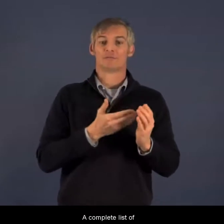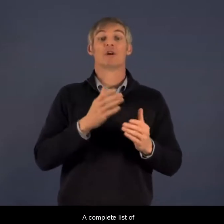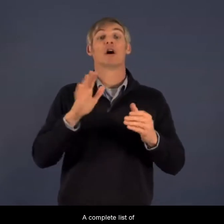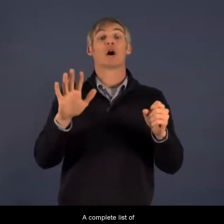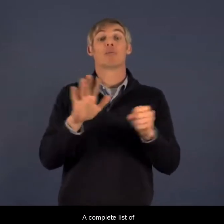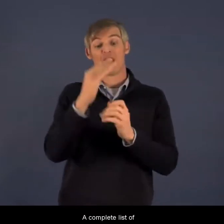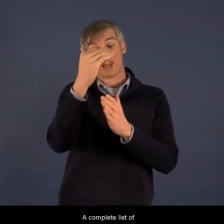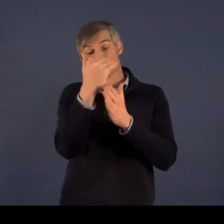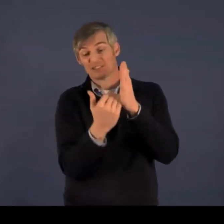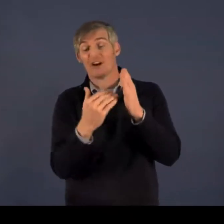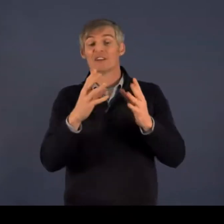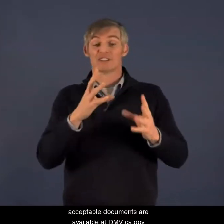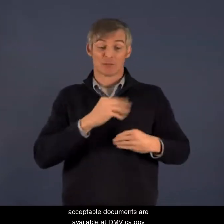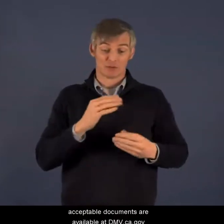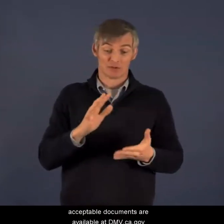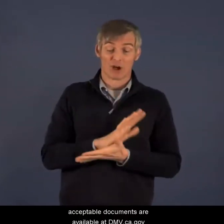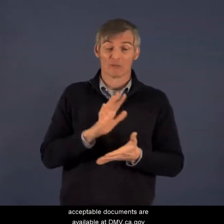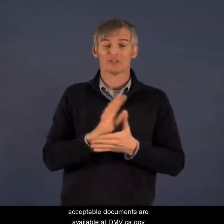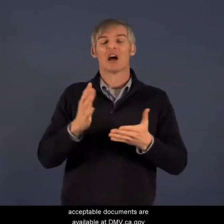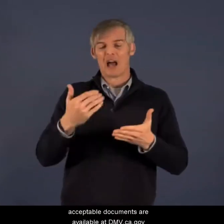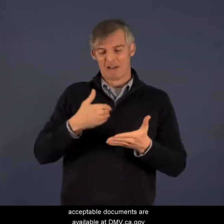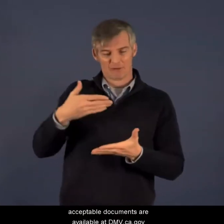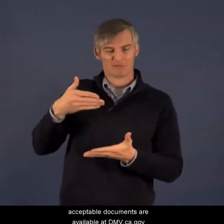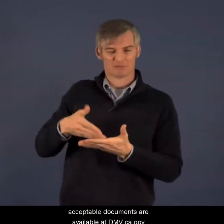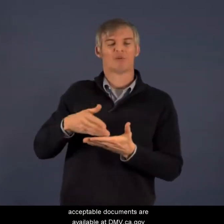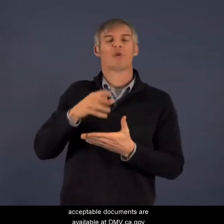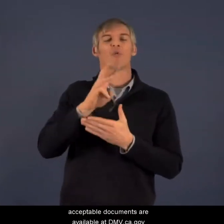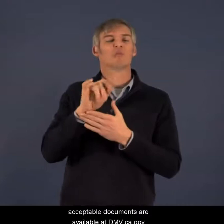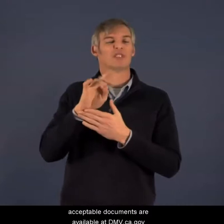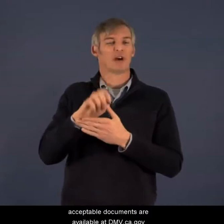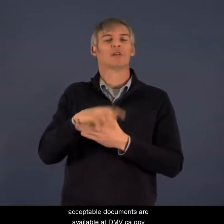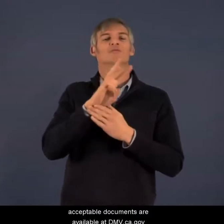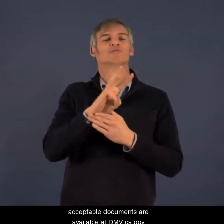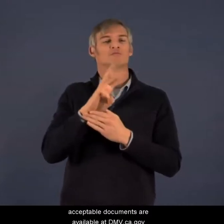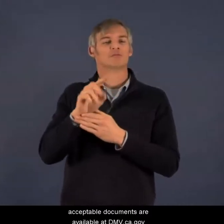complete list of acceptable documents are available at